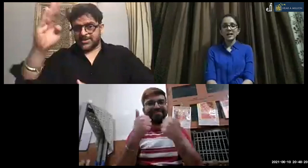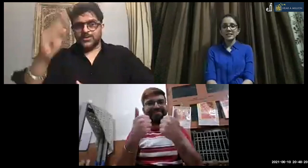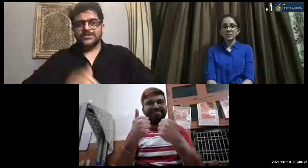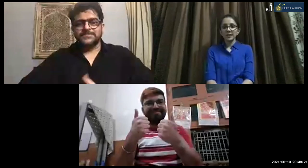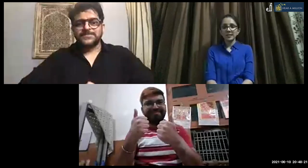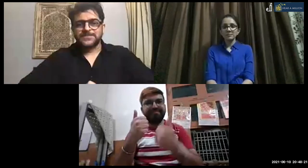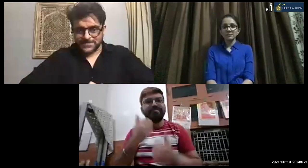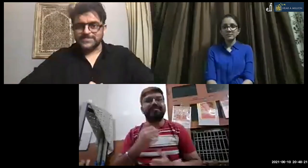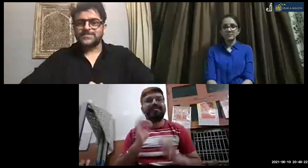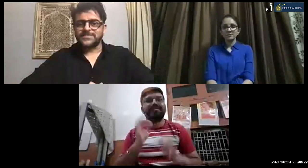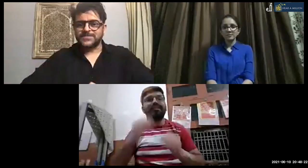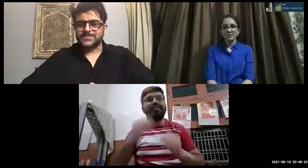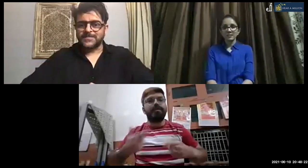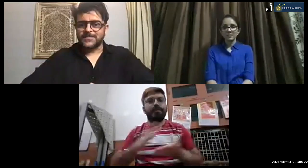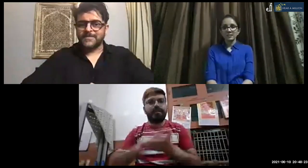Hi, Dr. Alim.